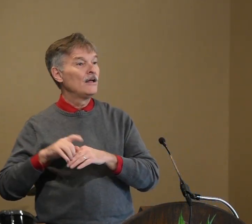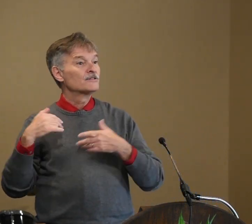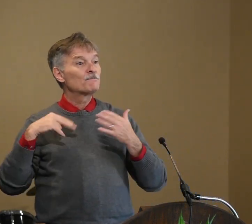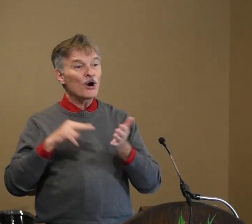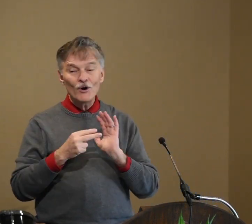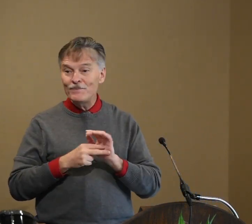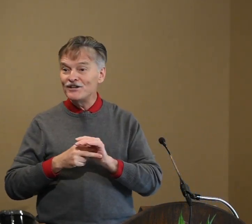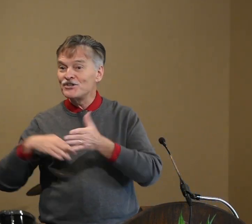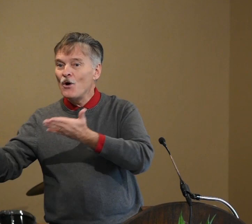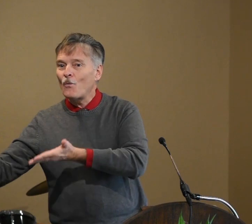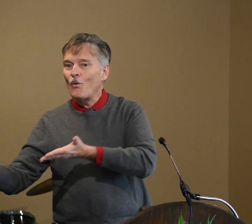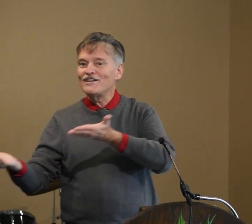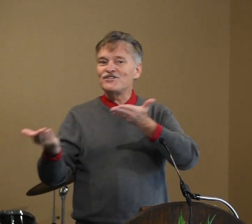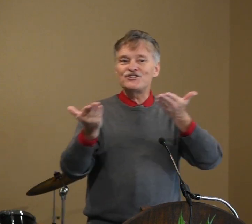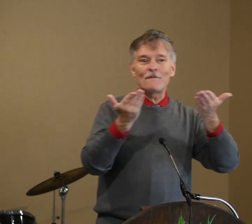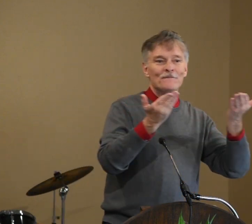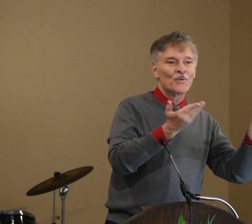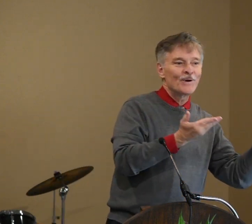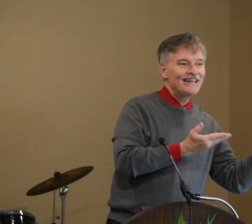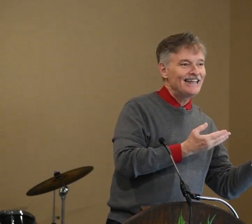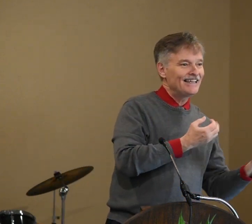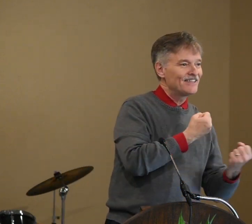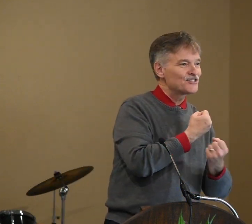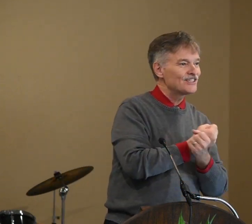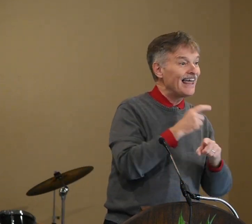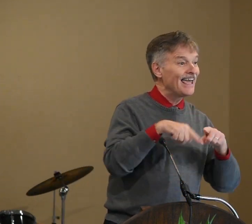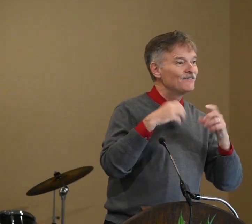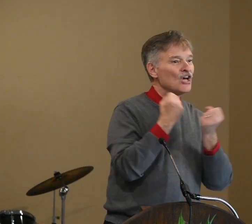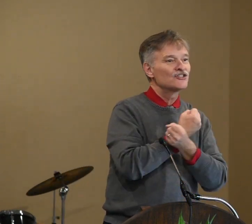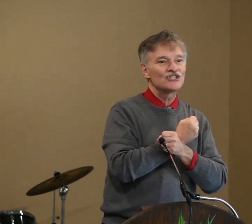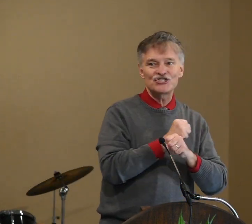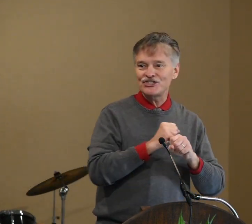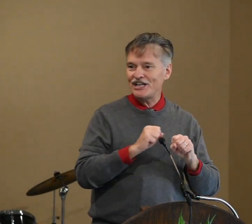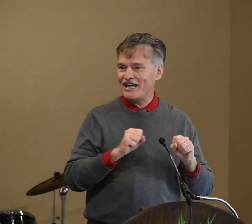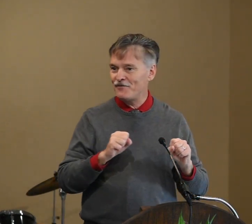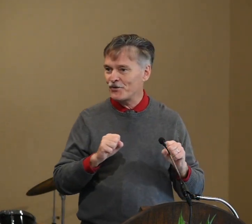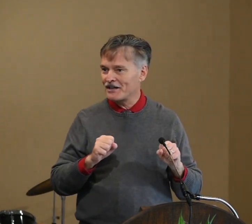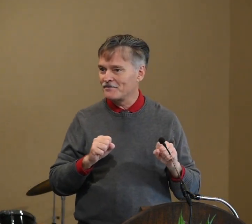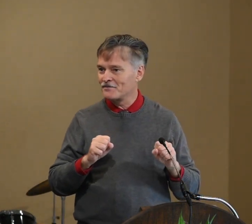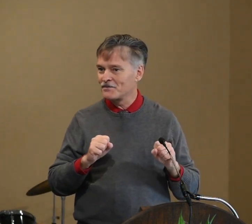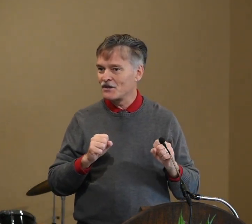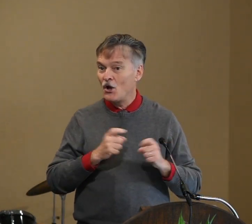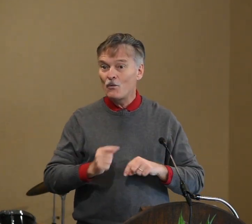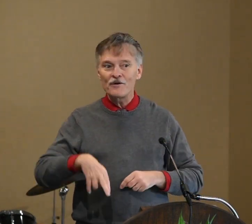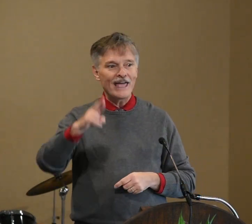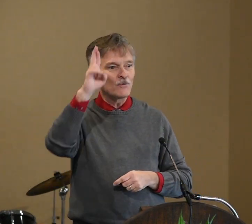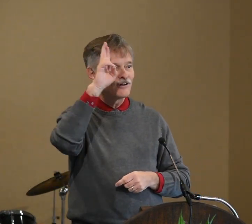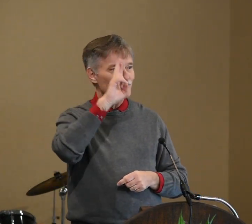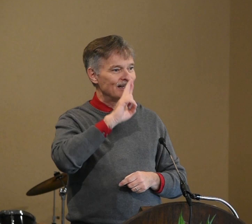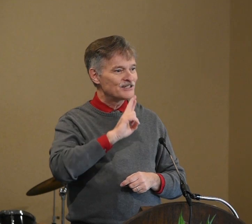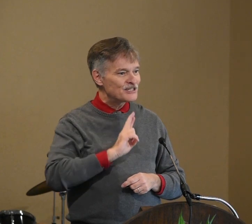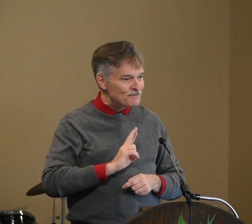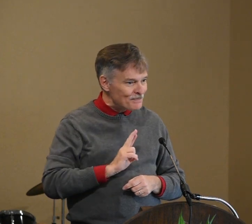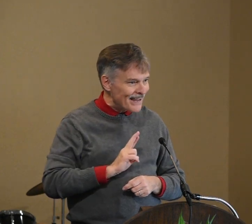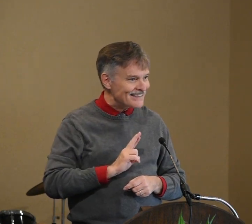Harriet's purpose was to bring the slaves to slavery, where they were